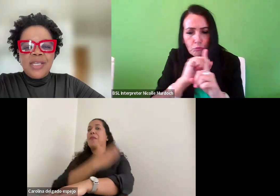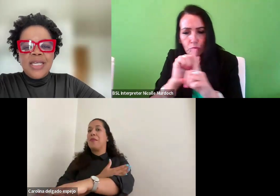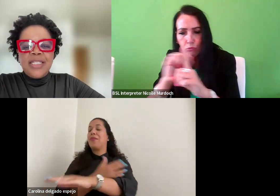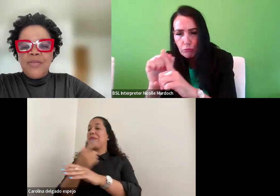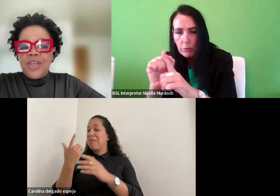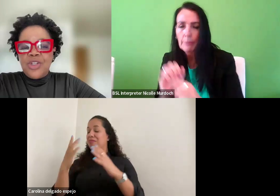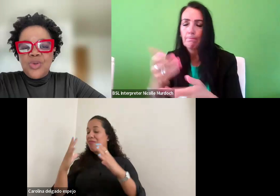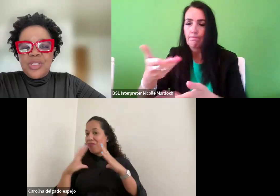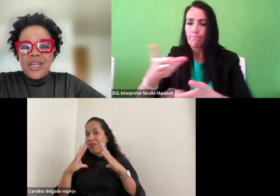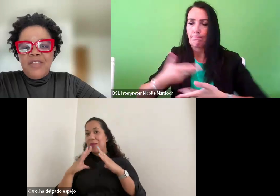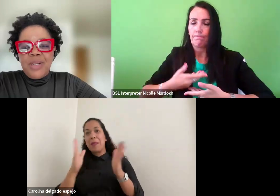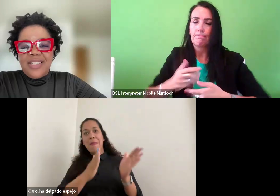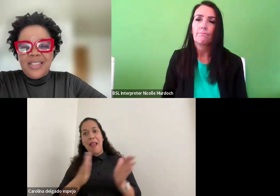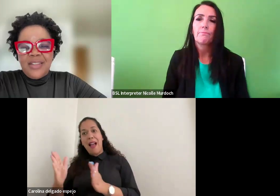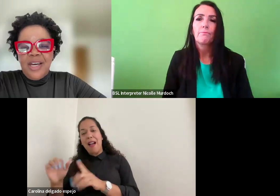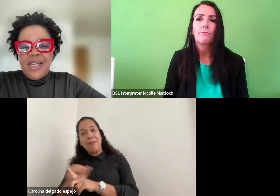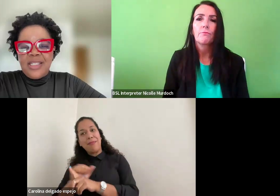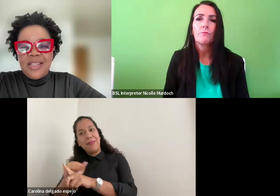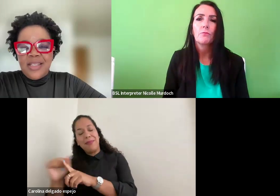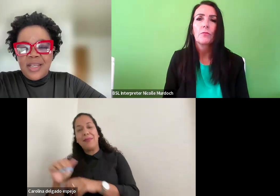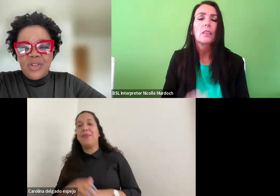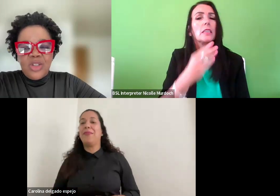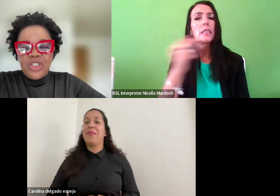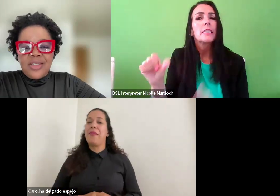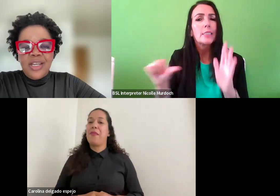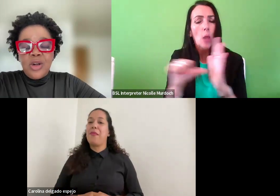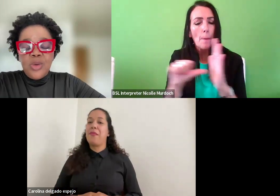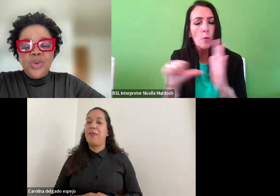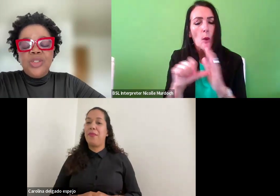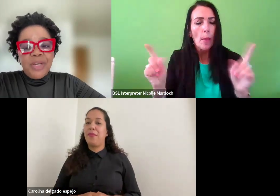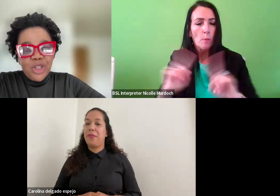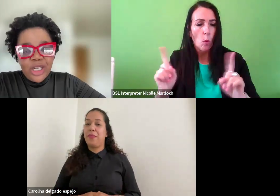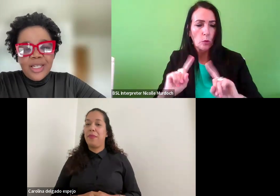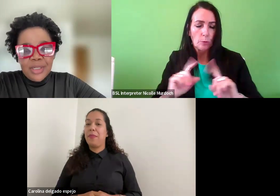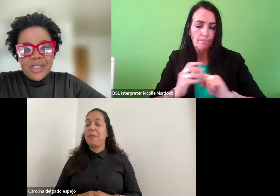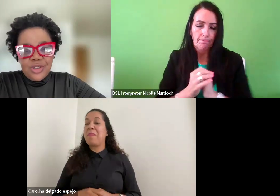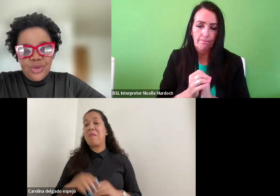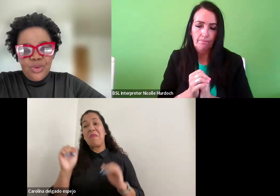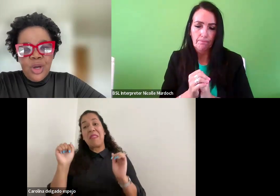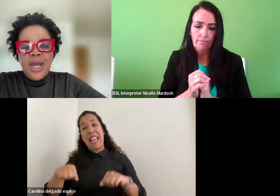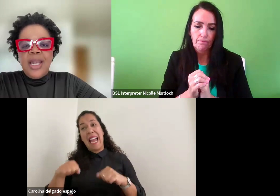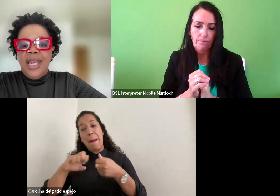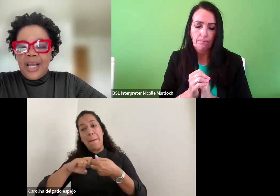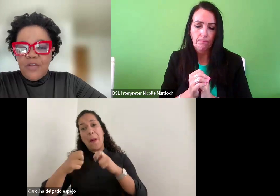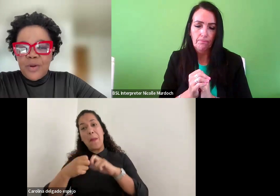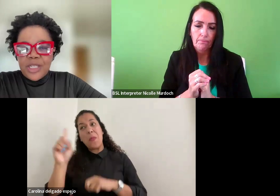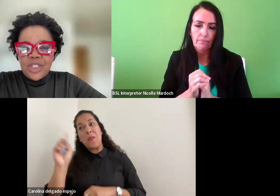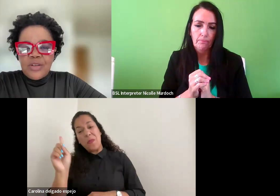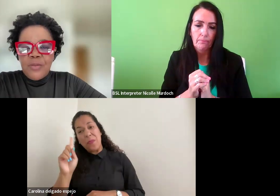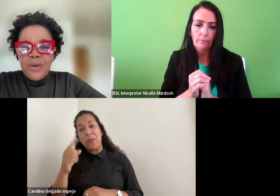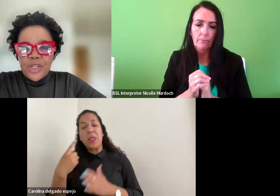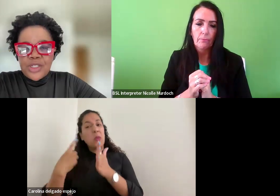recent times, some of the issues that have been identified in these technologies include, but not limited to, lack